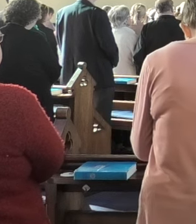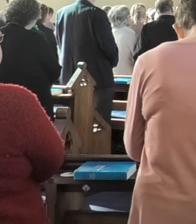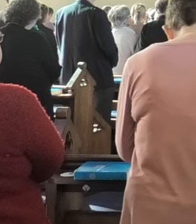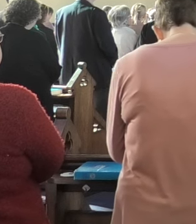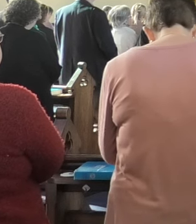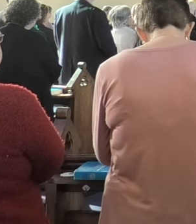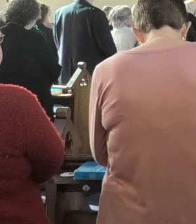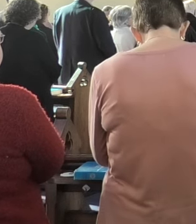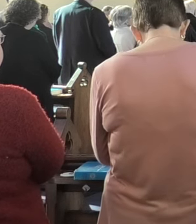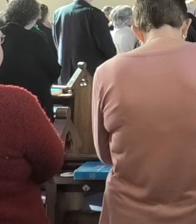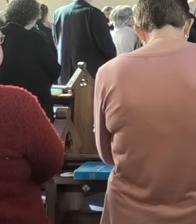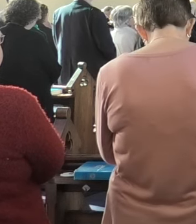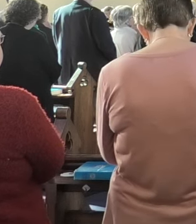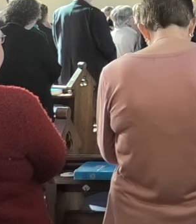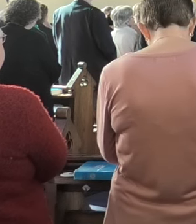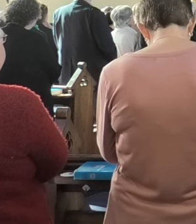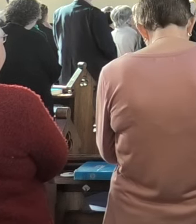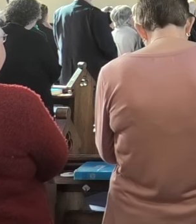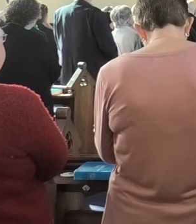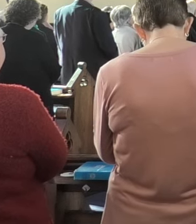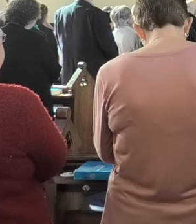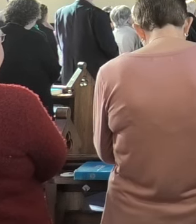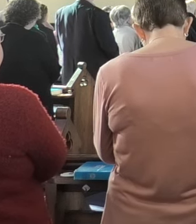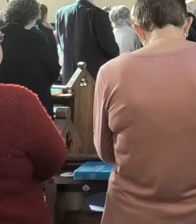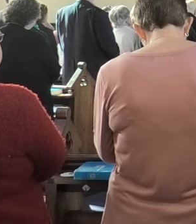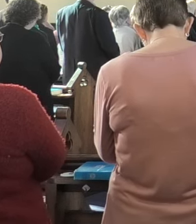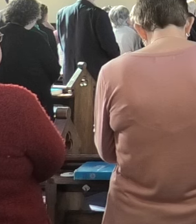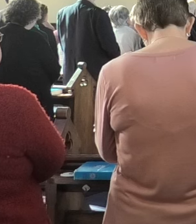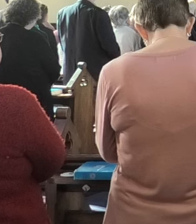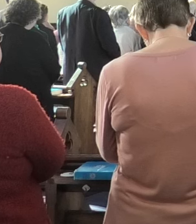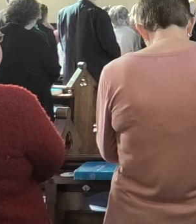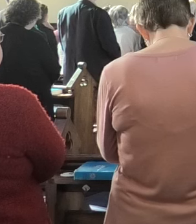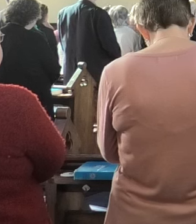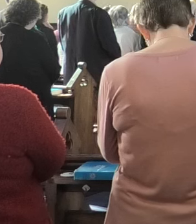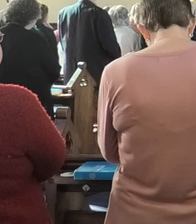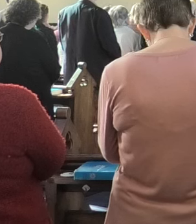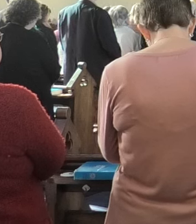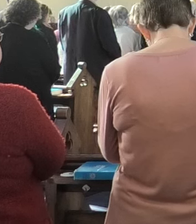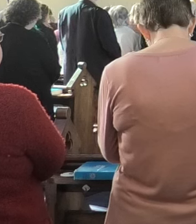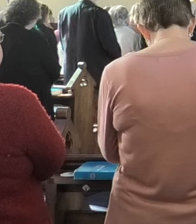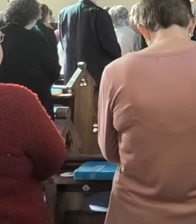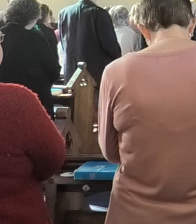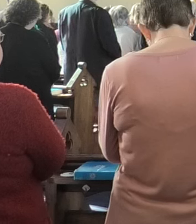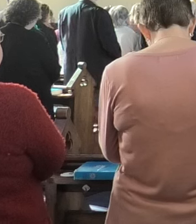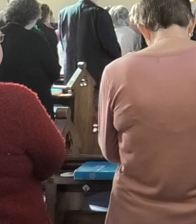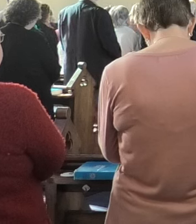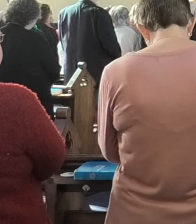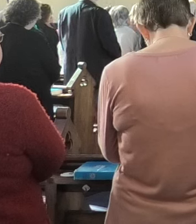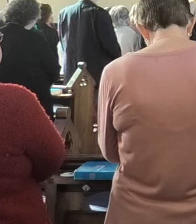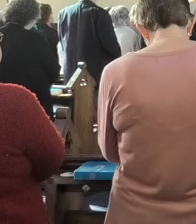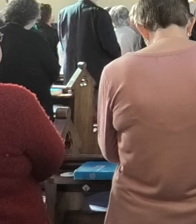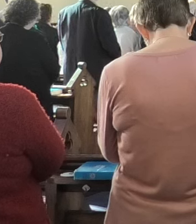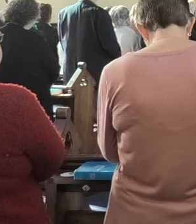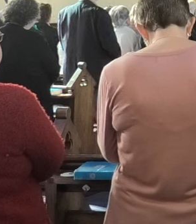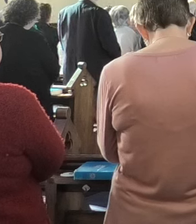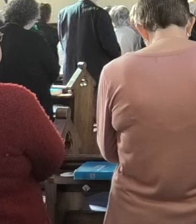service, we want to express our thanks to St. John's Presbyterian Church for hosting us today. Refreshments will be served in the hall adjacent